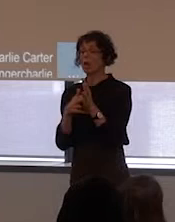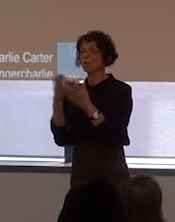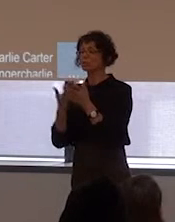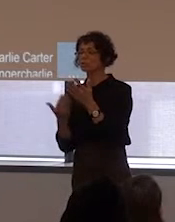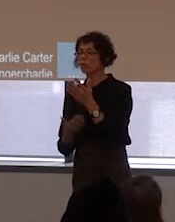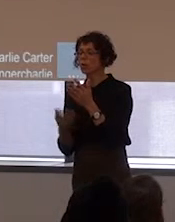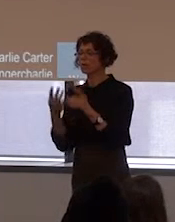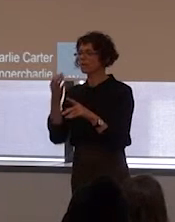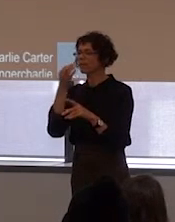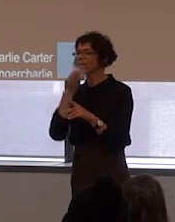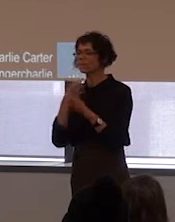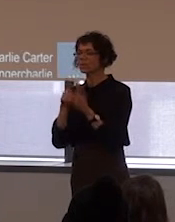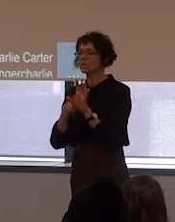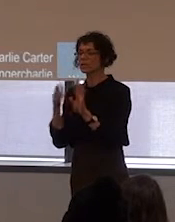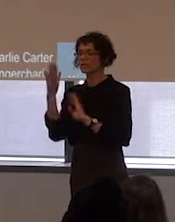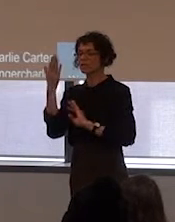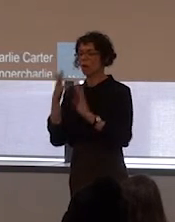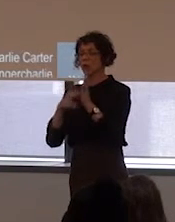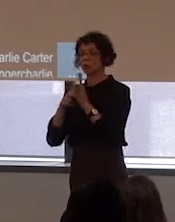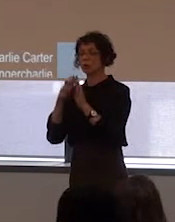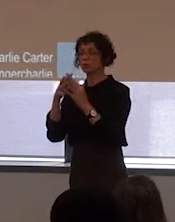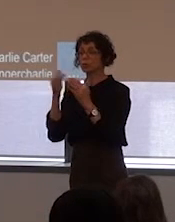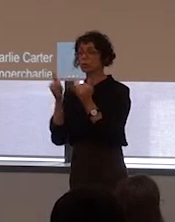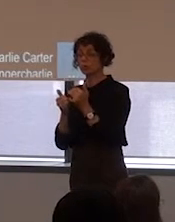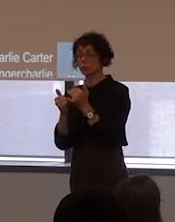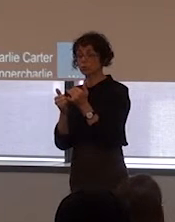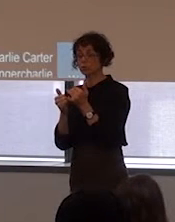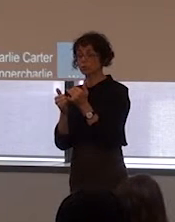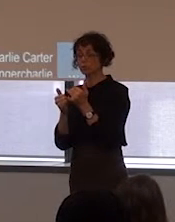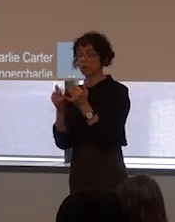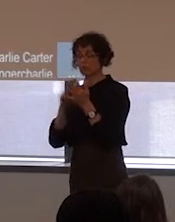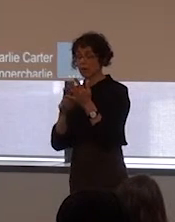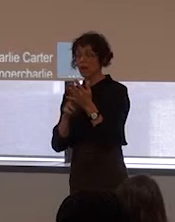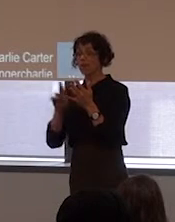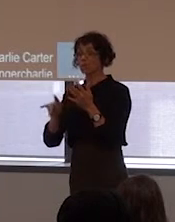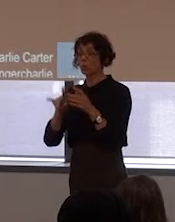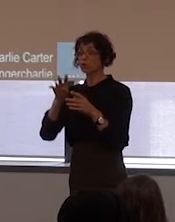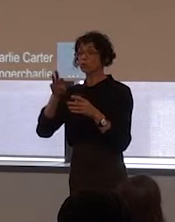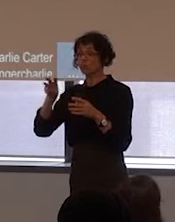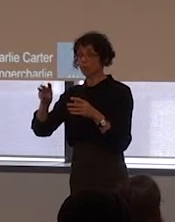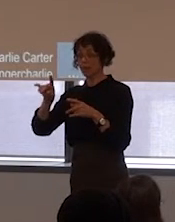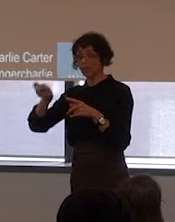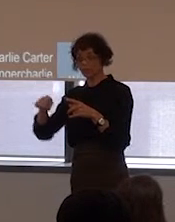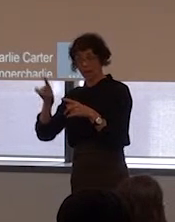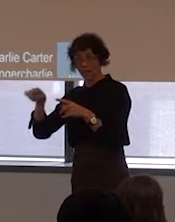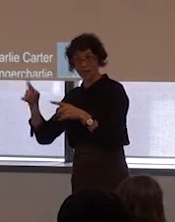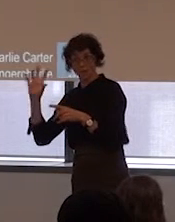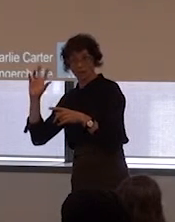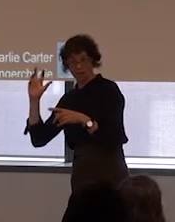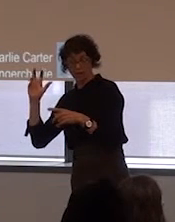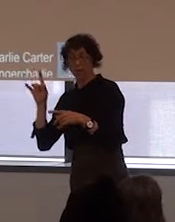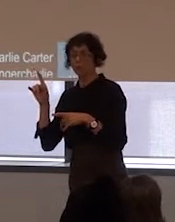ago. Nas Campanella, she's a newsreader for Triple J. She is blind. But she wasn't.